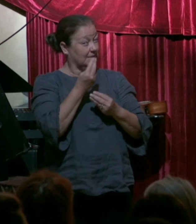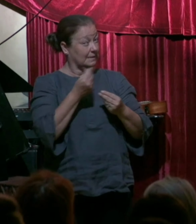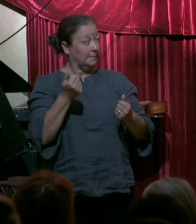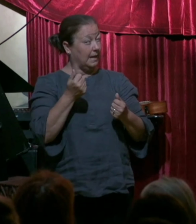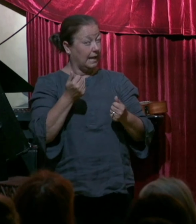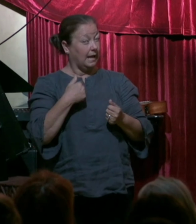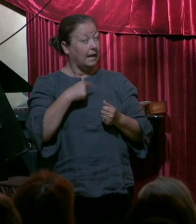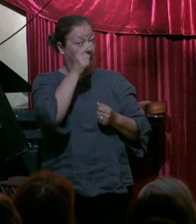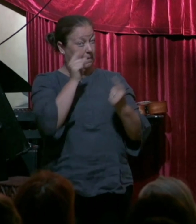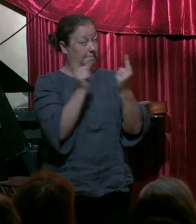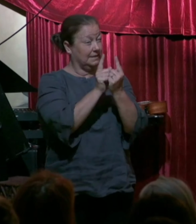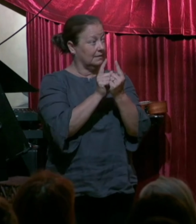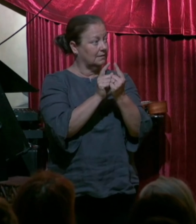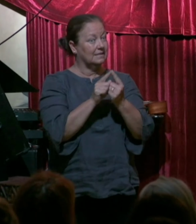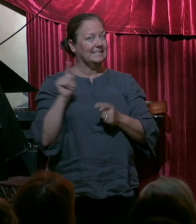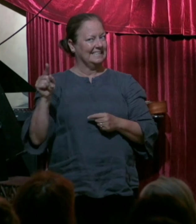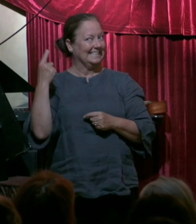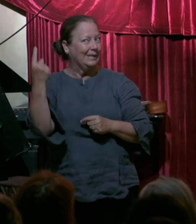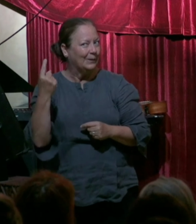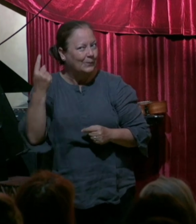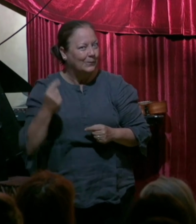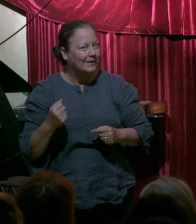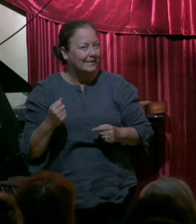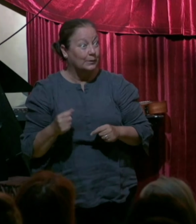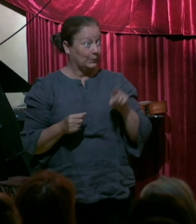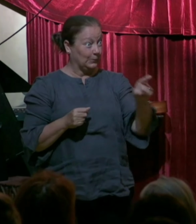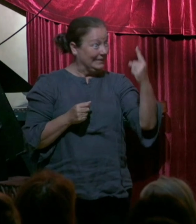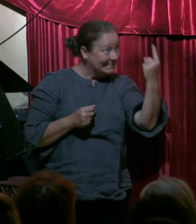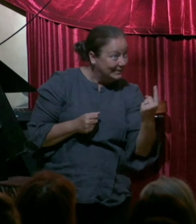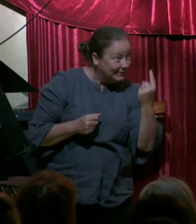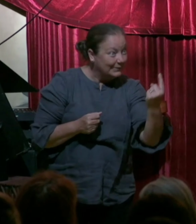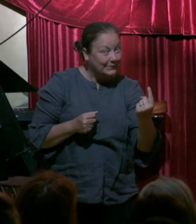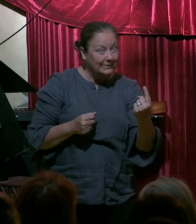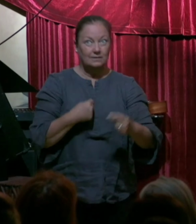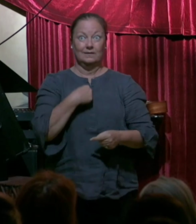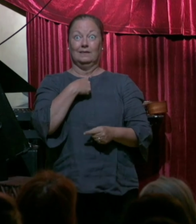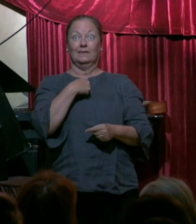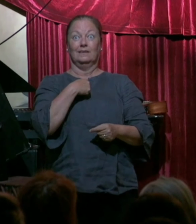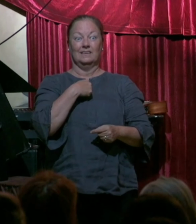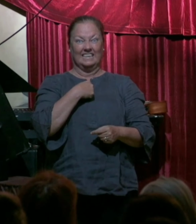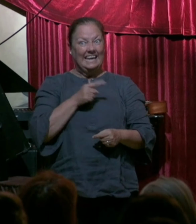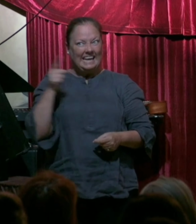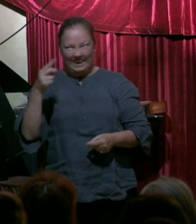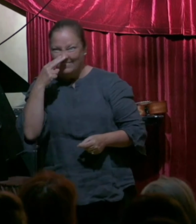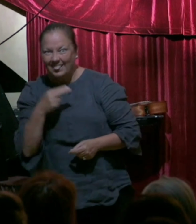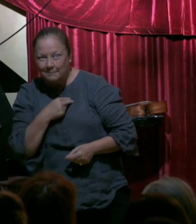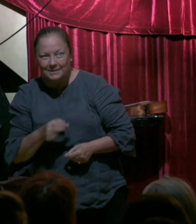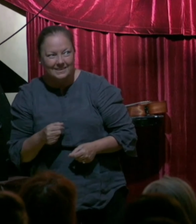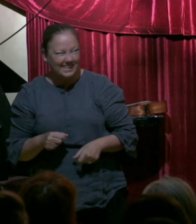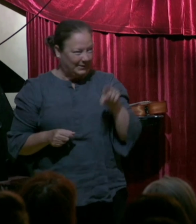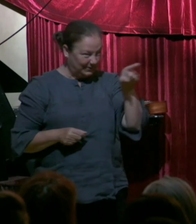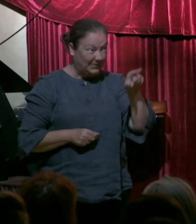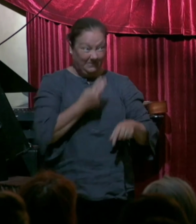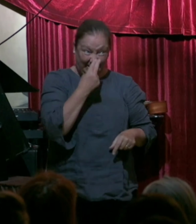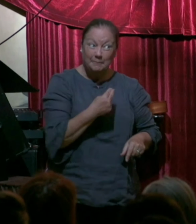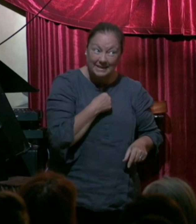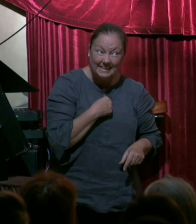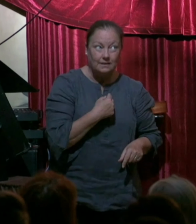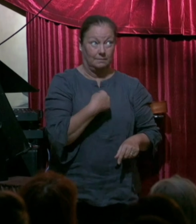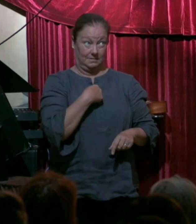I got someone for you. Yeah. He's single. You're single. He with me. You're with me.